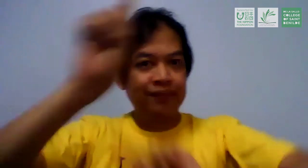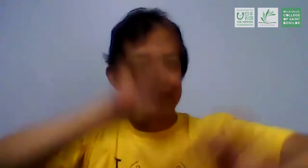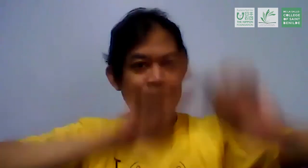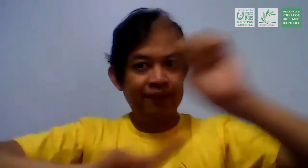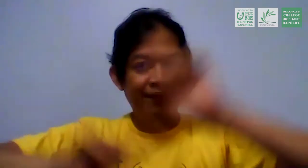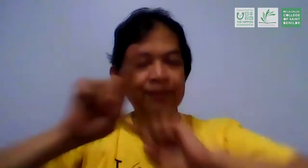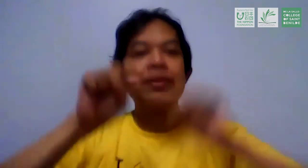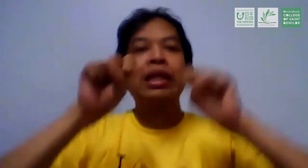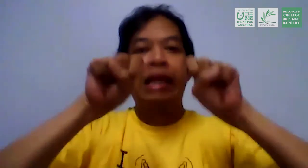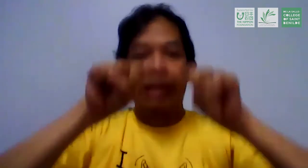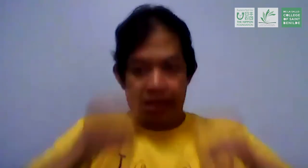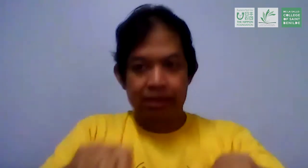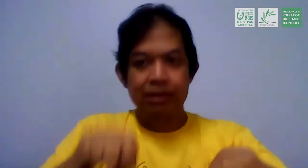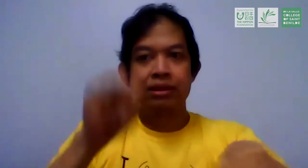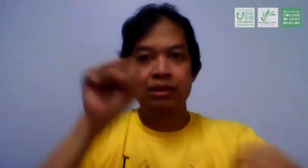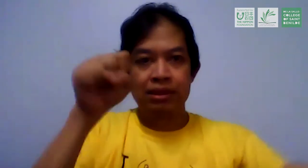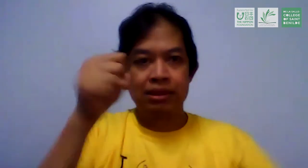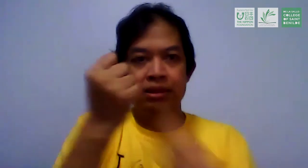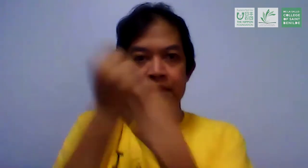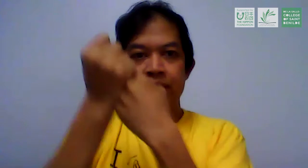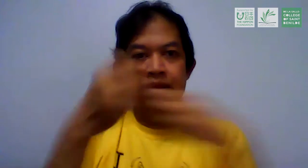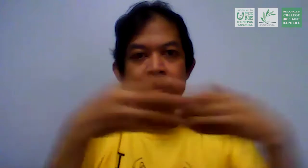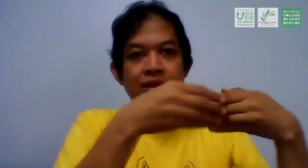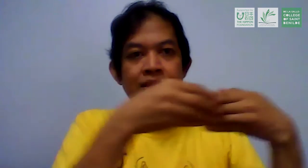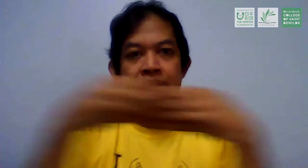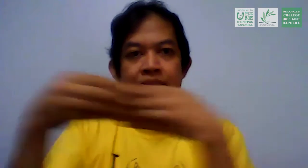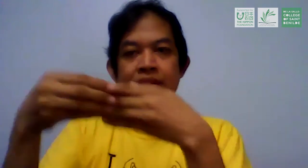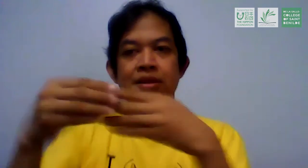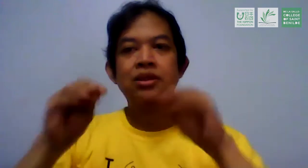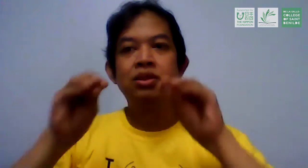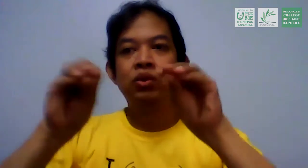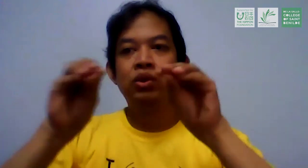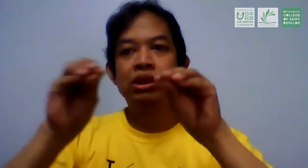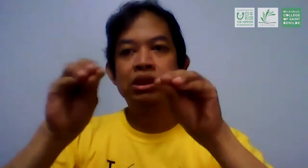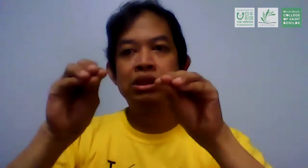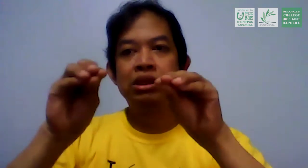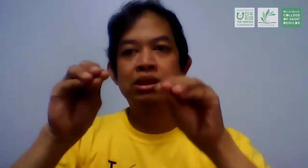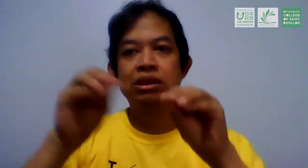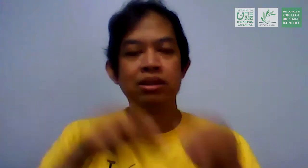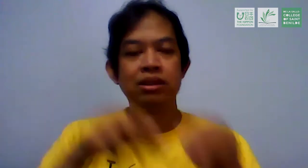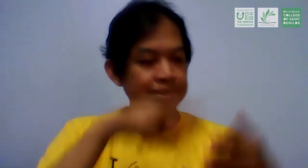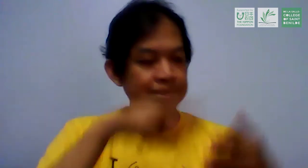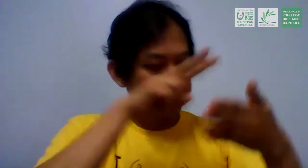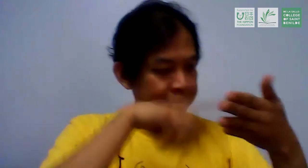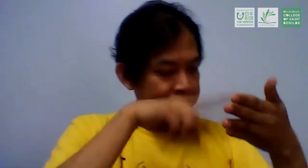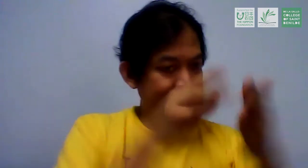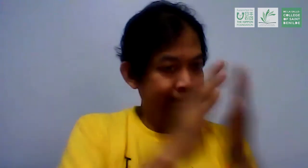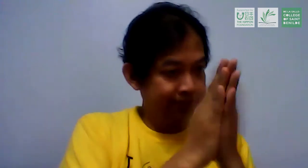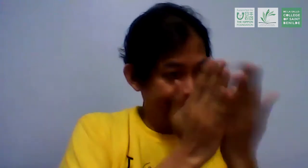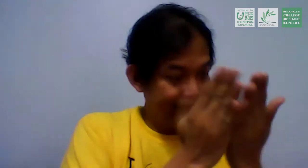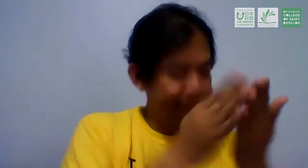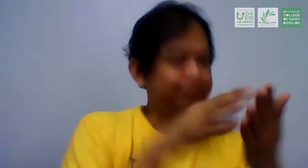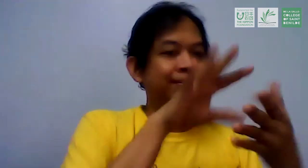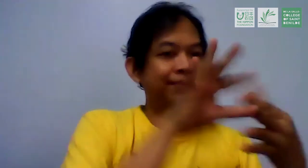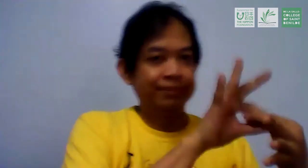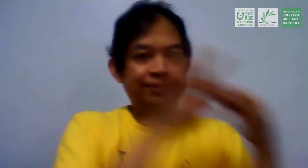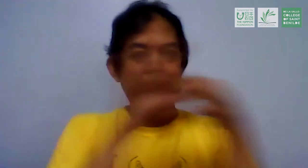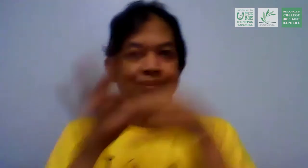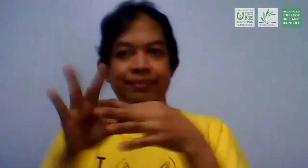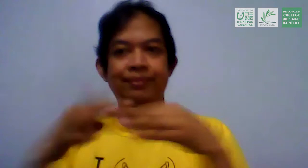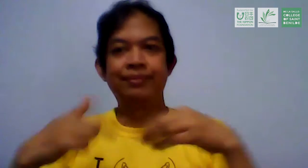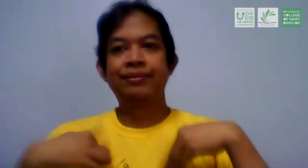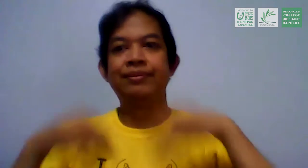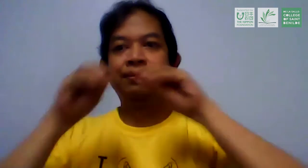includes vocabularies with pictures, the signs, so that you can use it to guide the